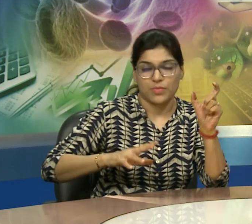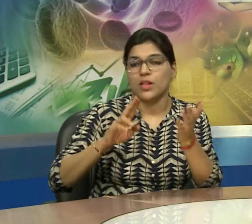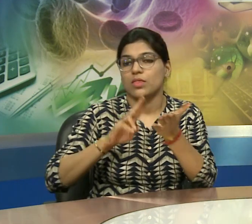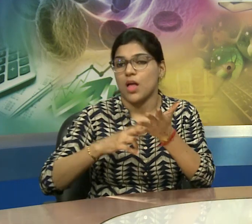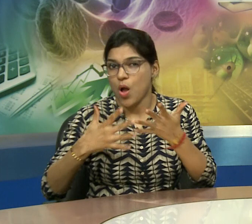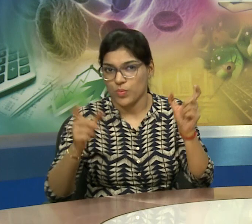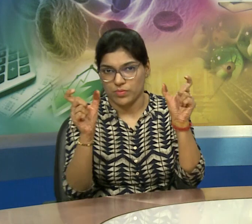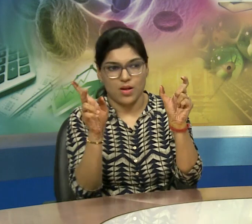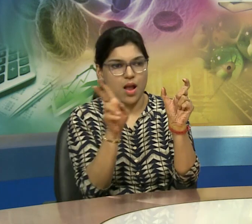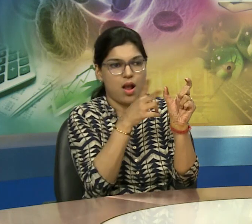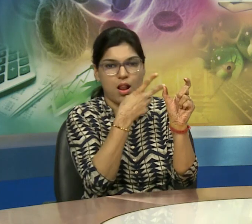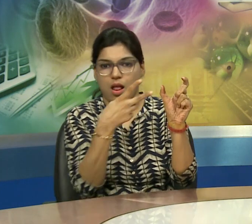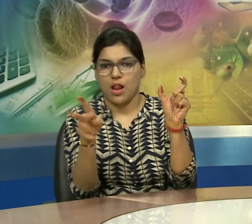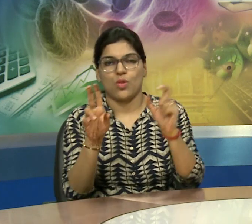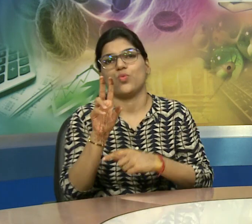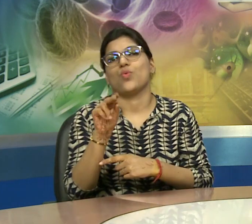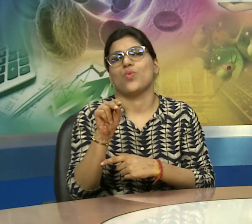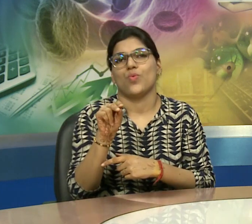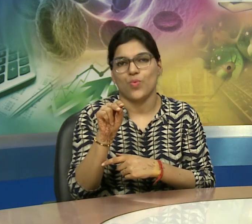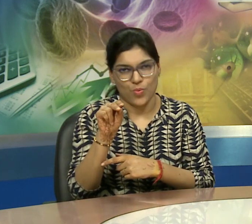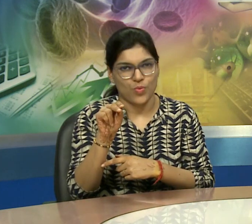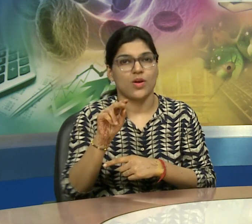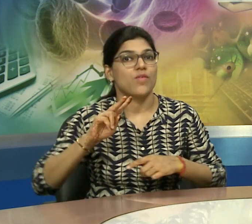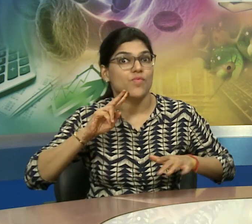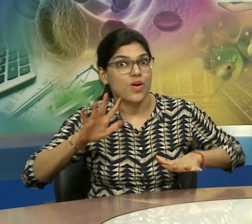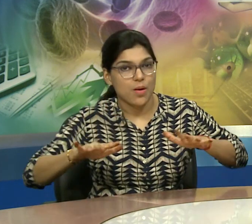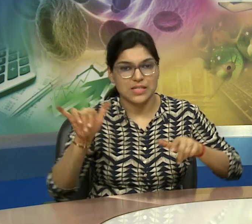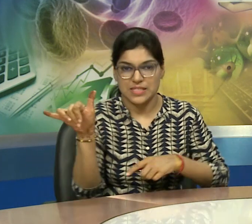If verb and noun are different,